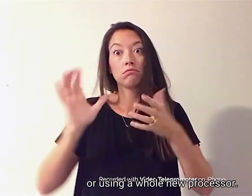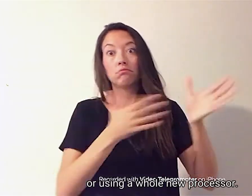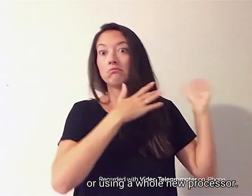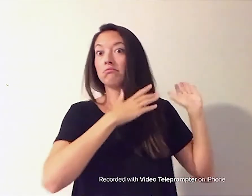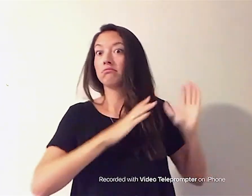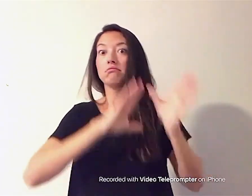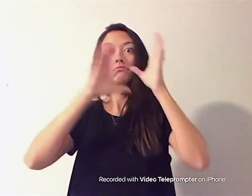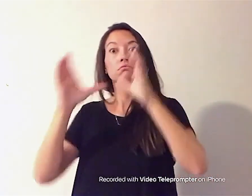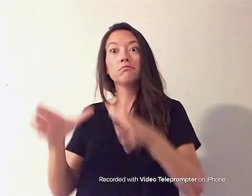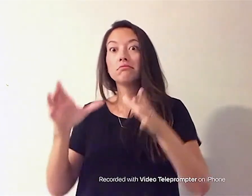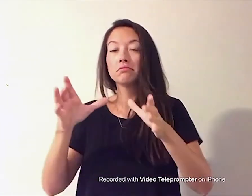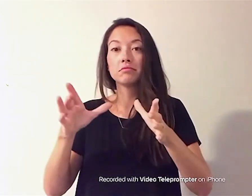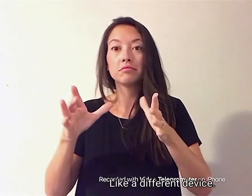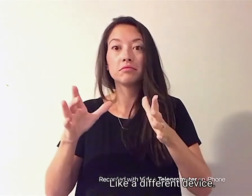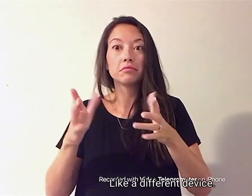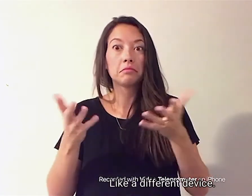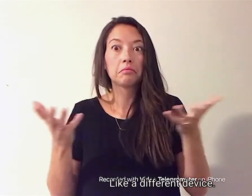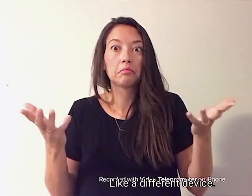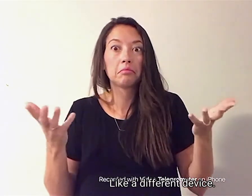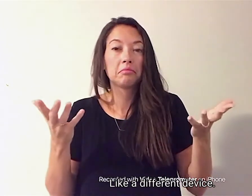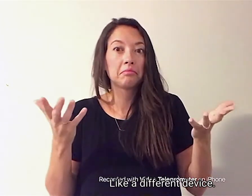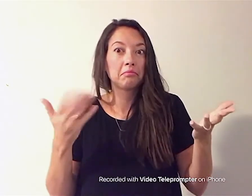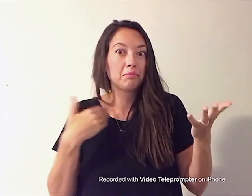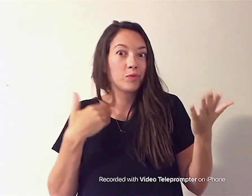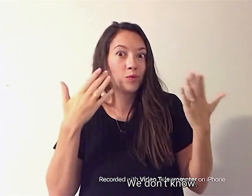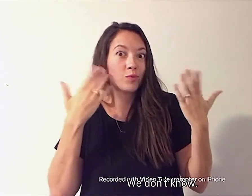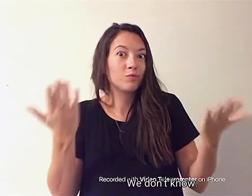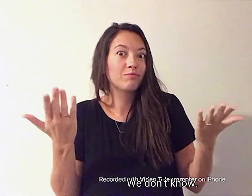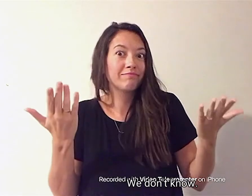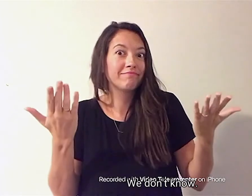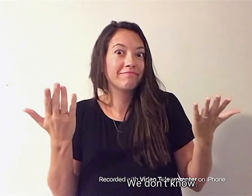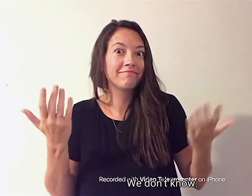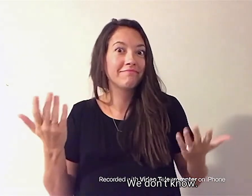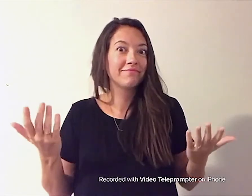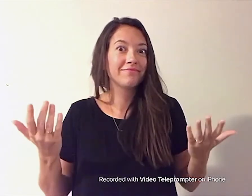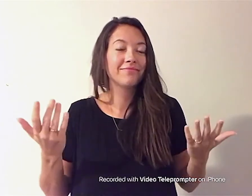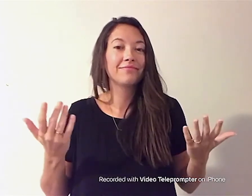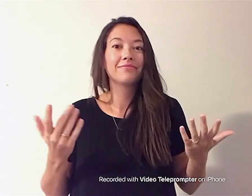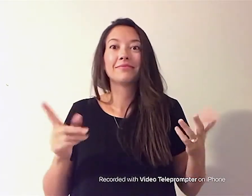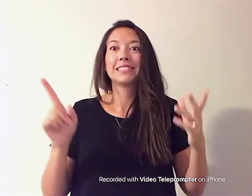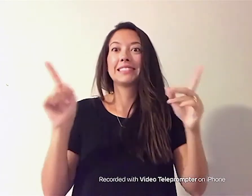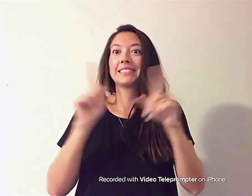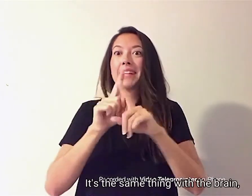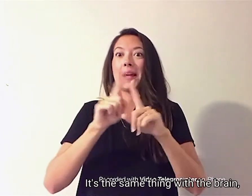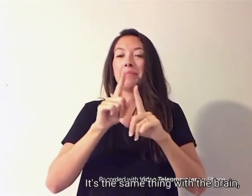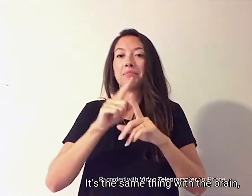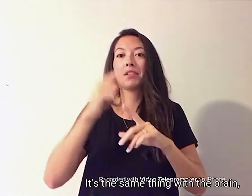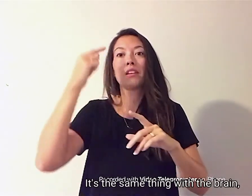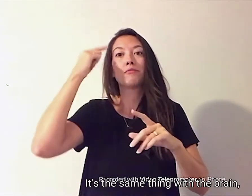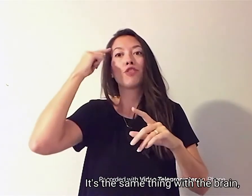processor, like a different device. We don't know. It's the same thing with the